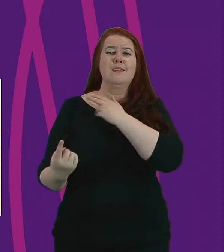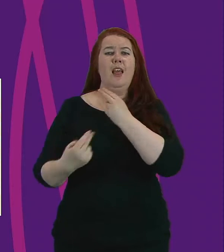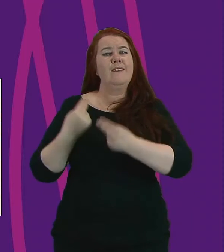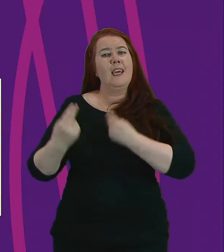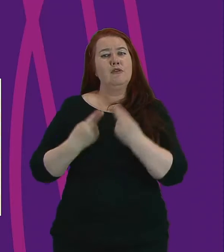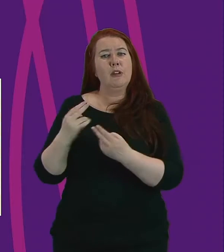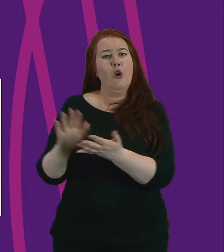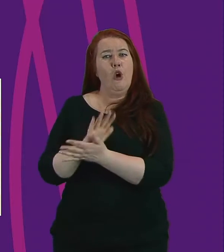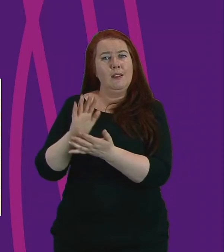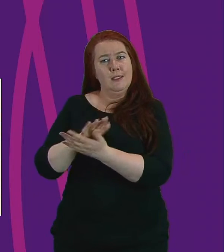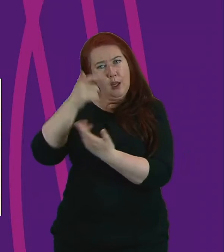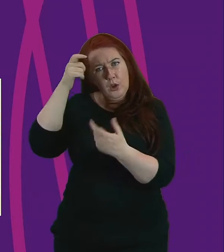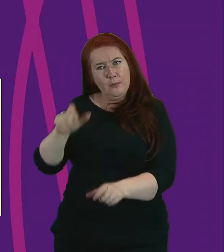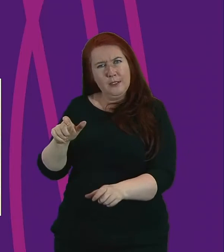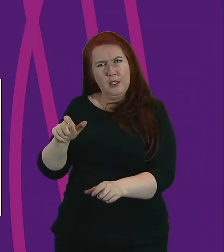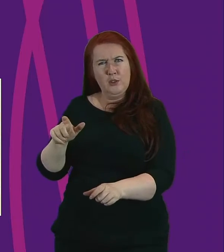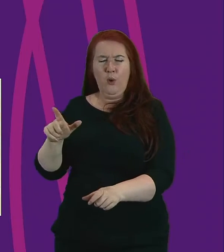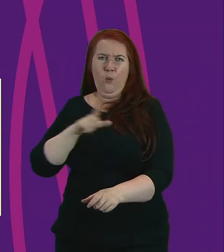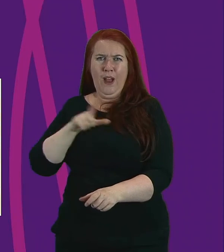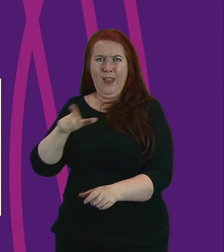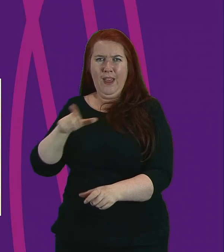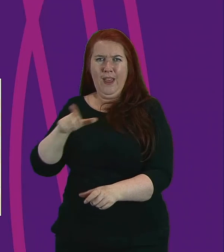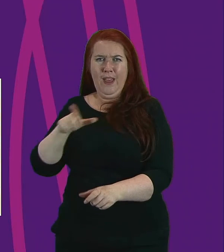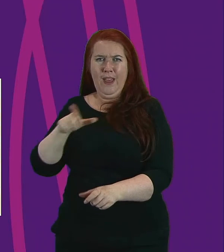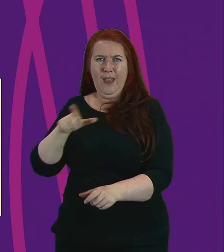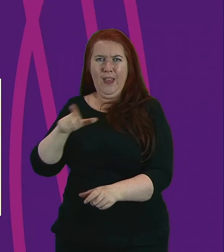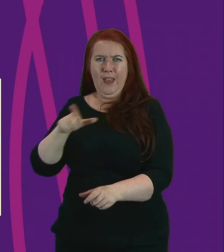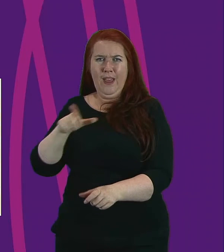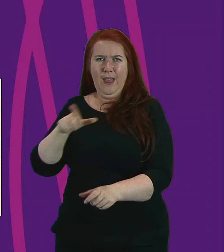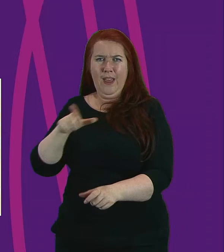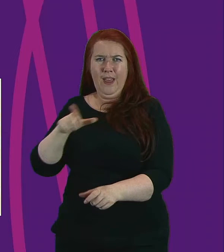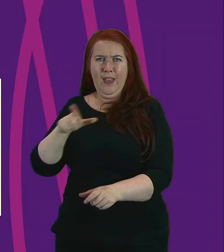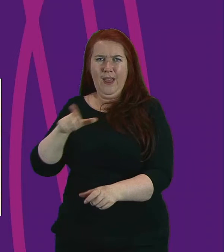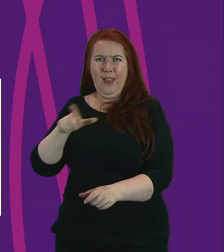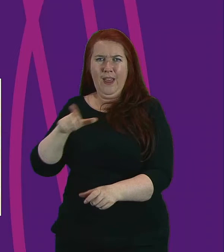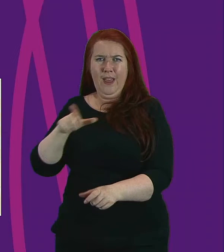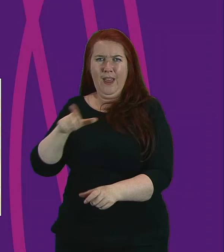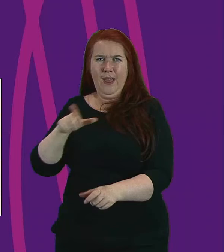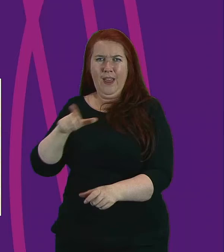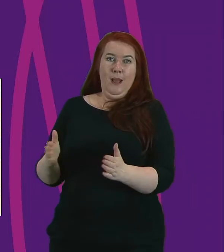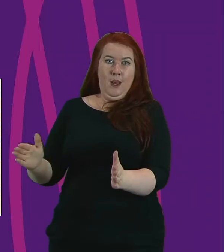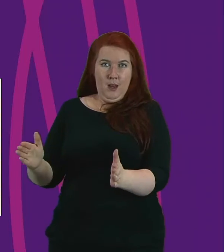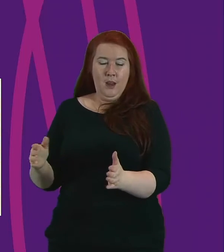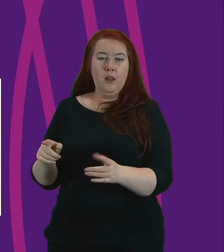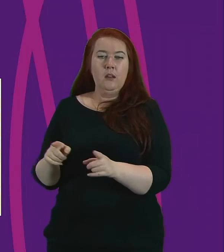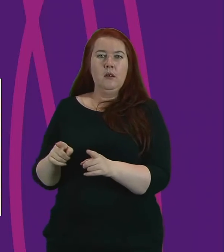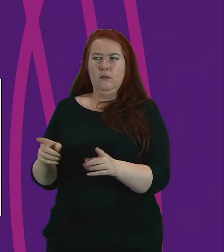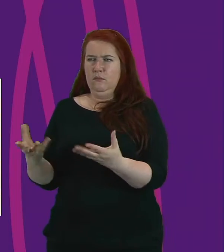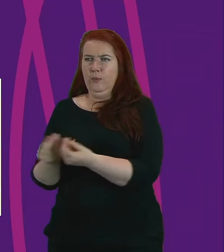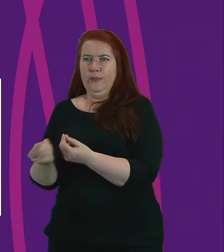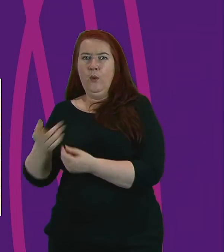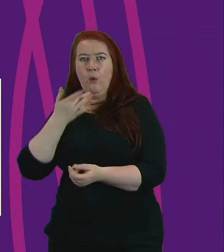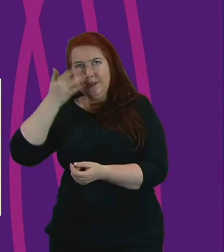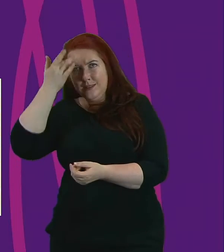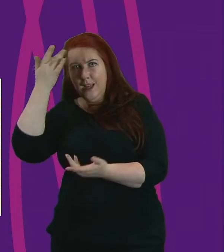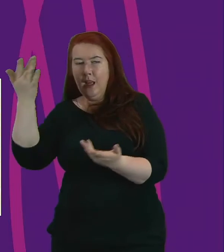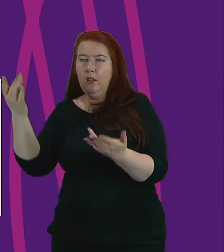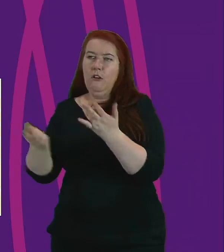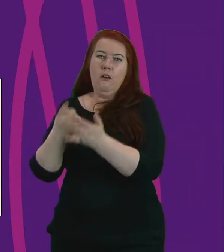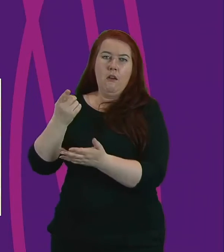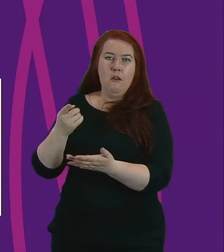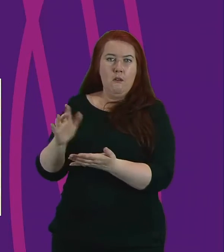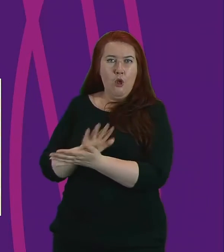accommodation has been lumped into phase 3 of the lockdown roadmap, along with hotel and other types of holiday accommodation.